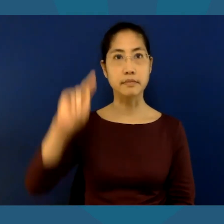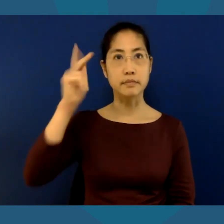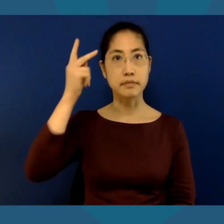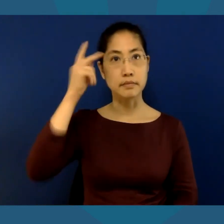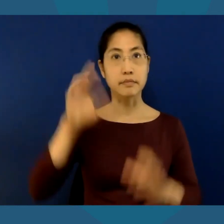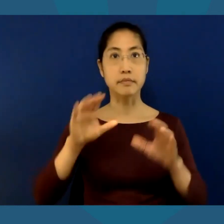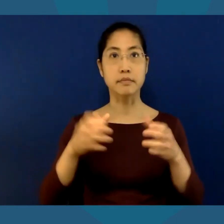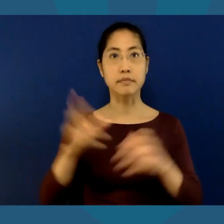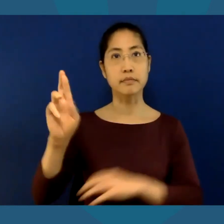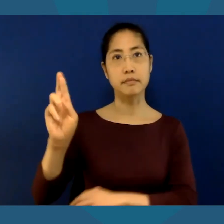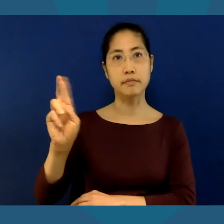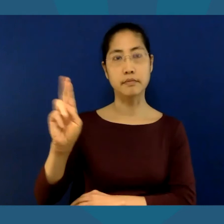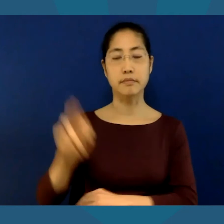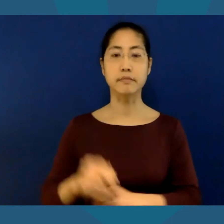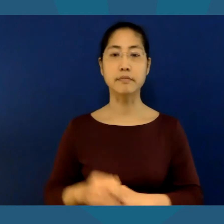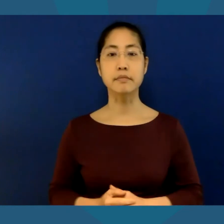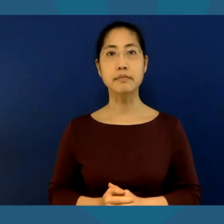Party, Republican.